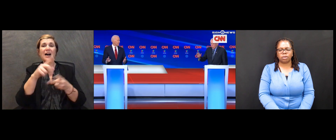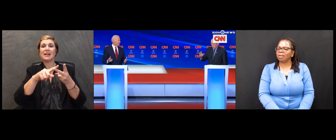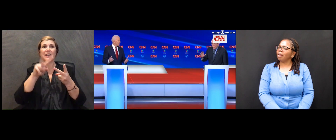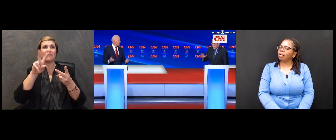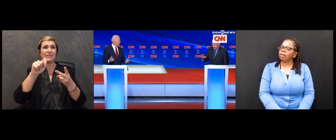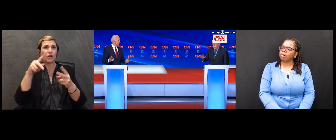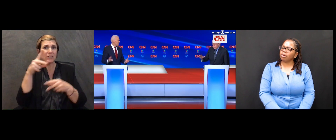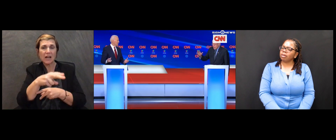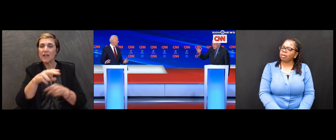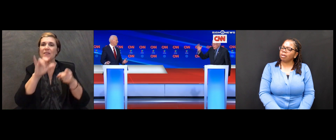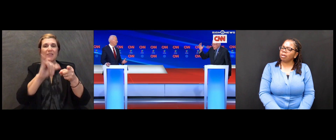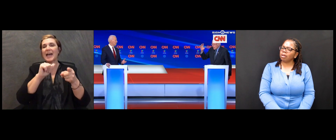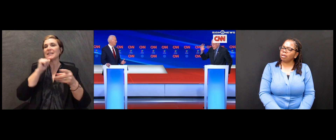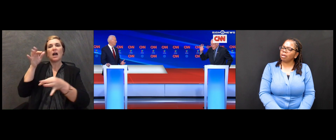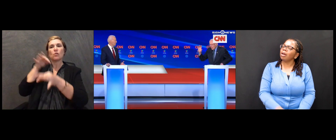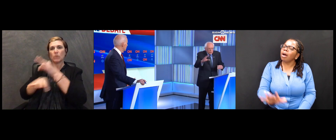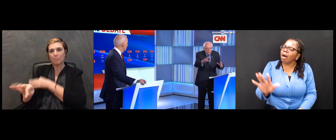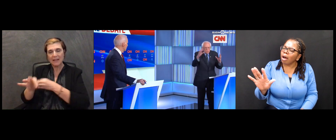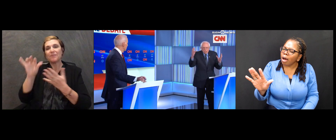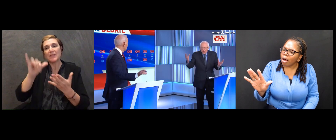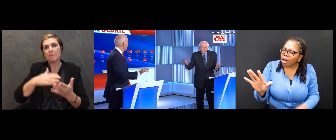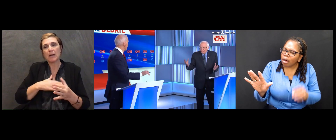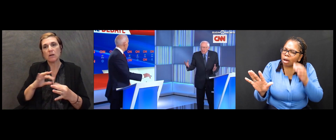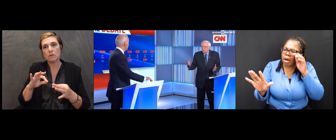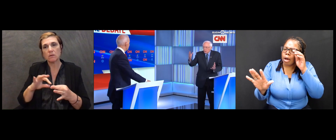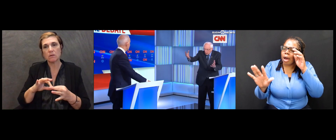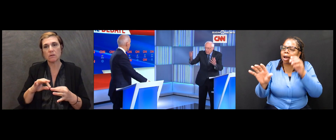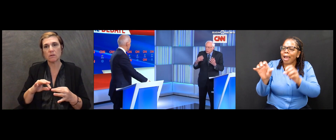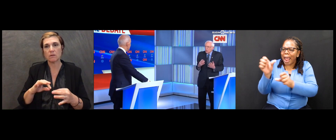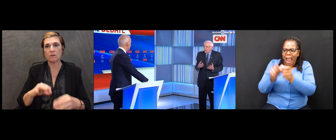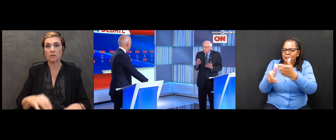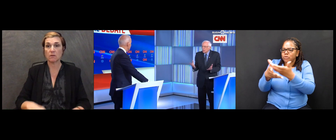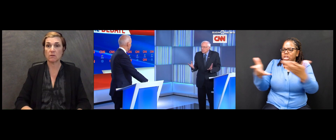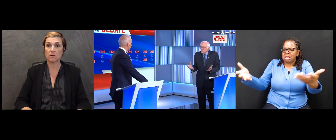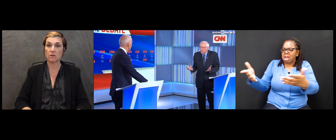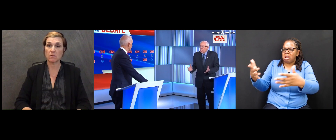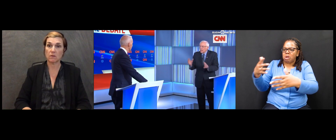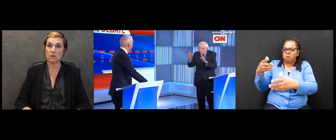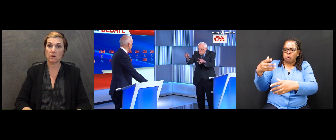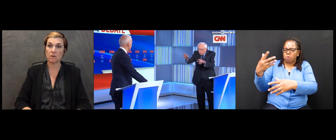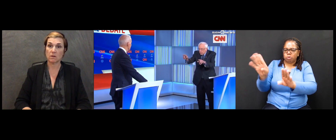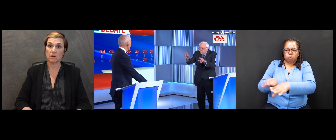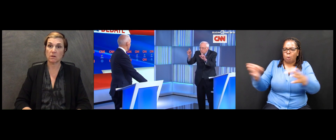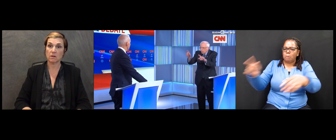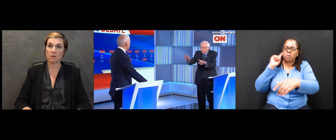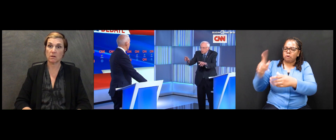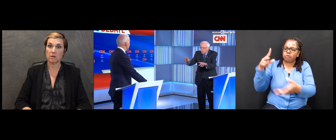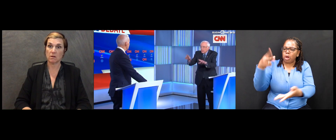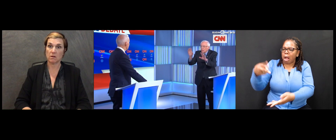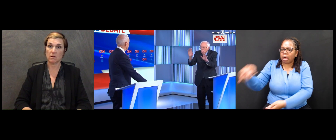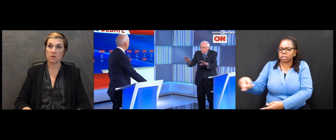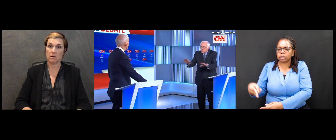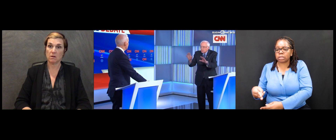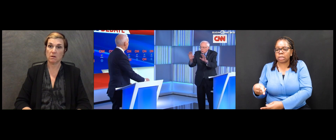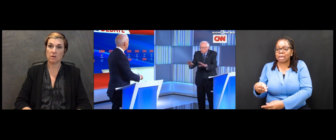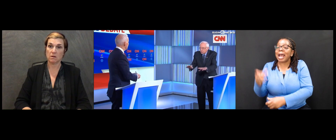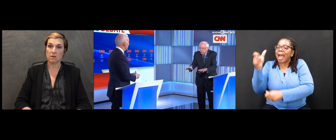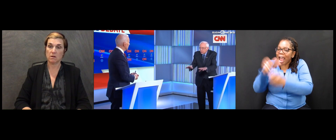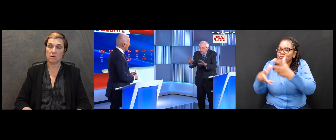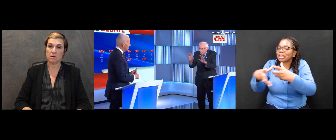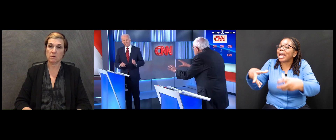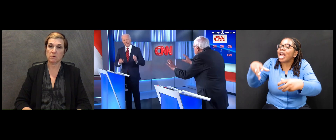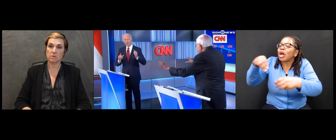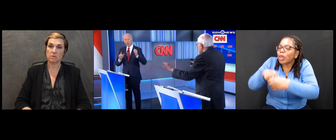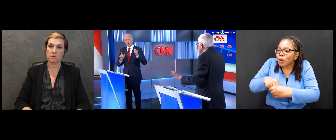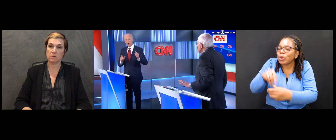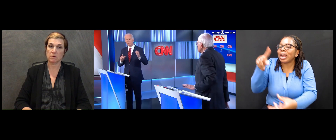benefits. Whoa. Everything was on the table. All right, you're right. You just said it, including, in your judgment, cuts to Social